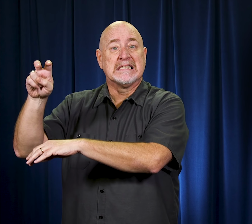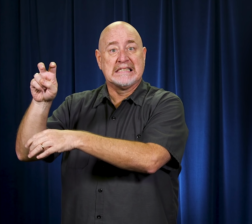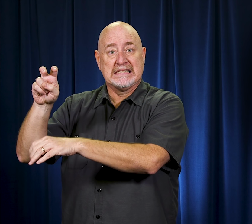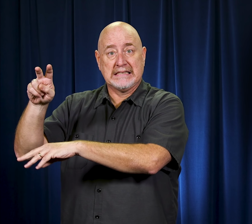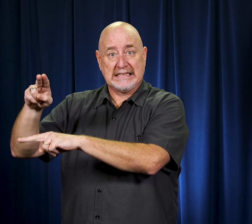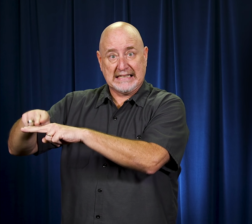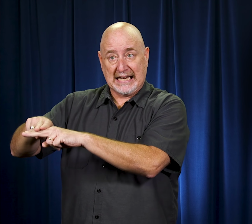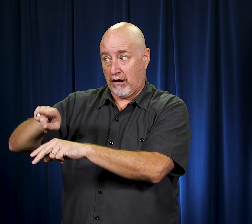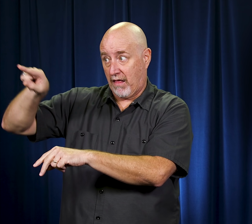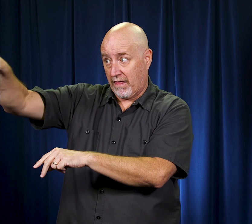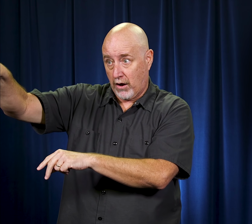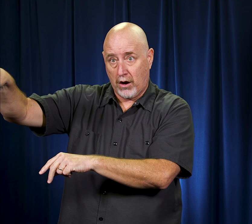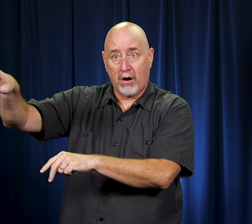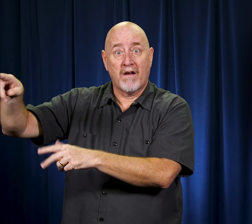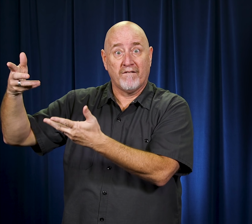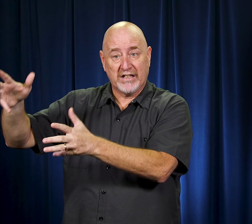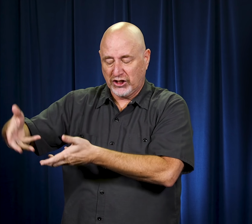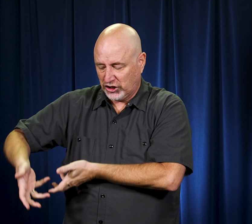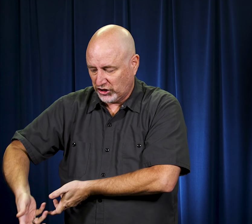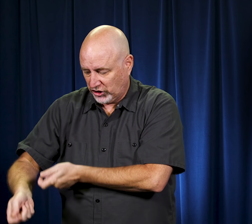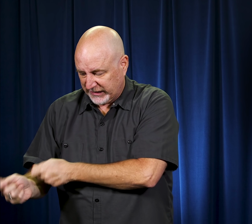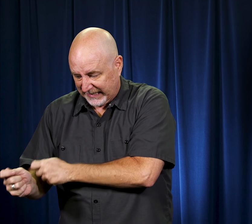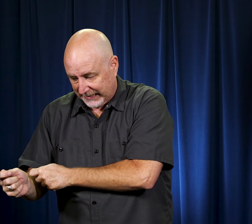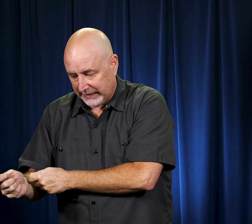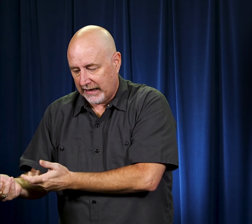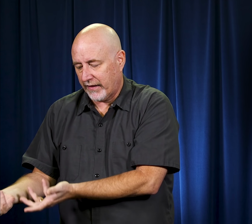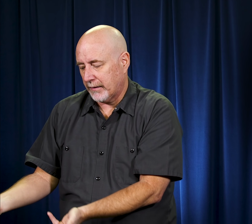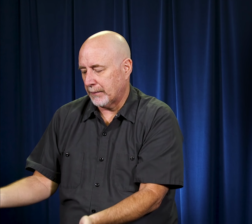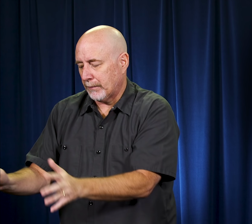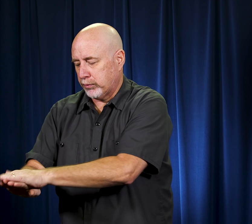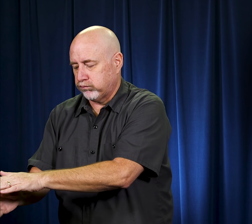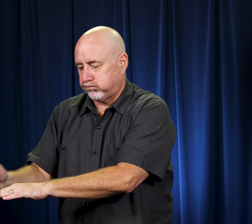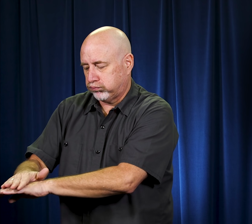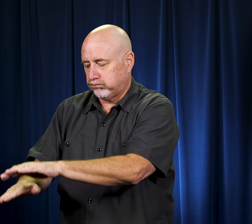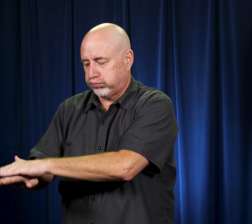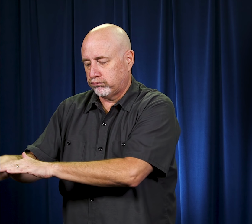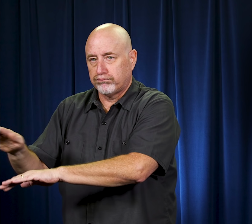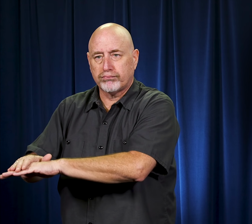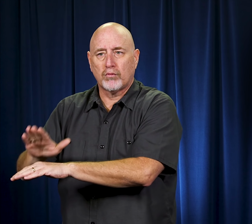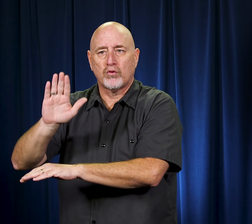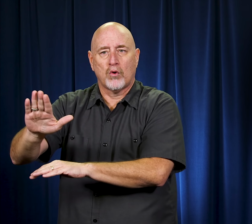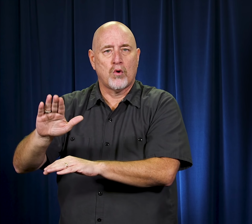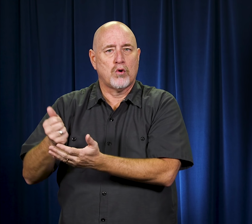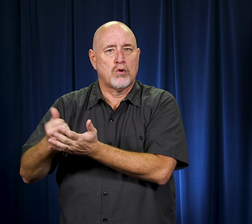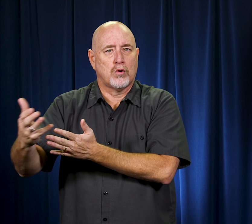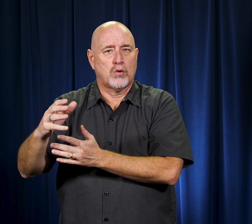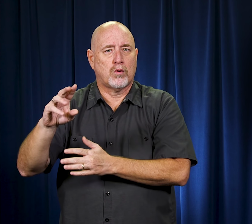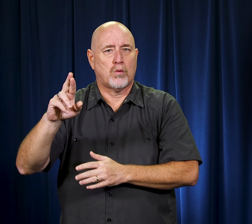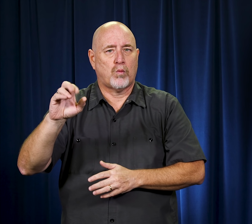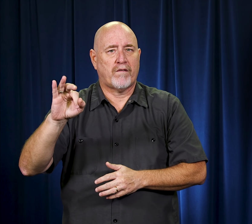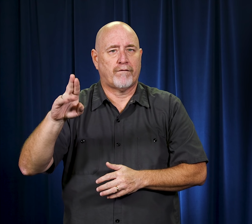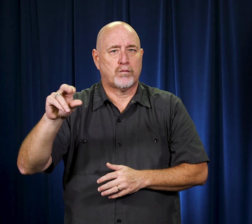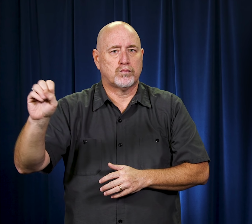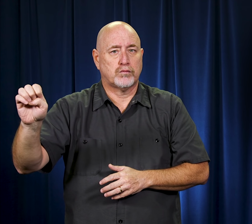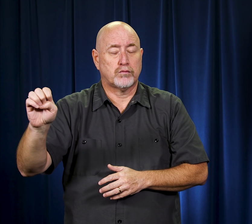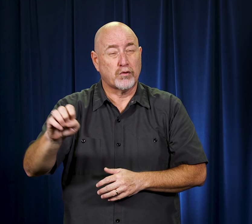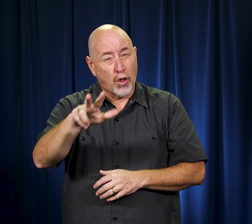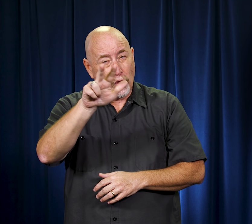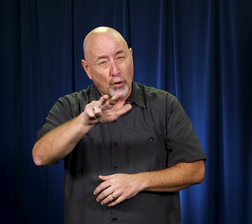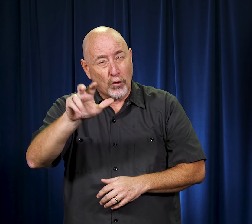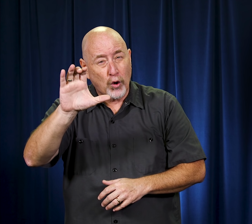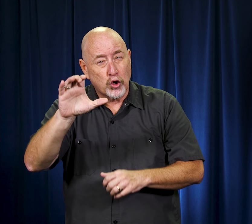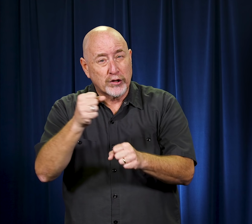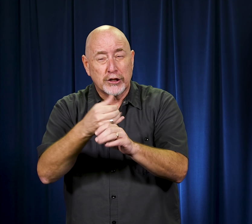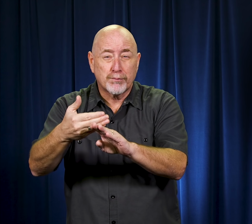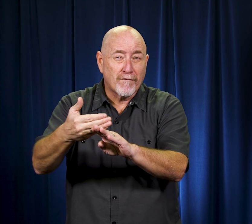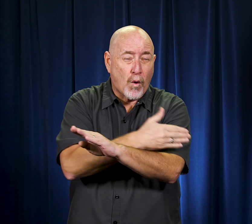down outside, you shall dig with it and turn and cover your refuse." 3,300 years